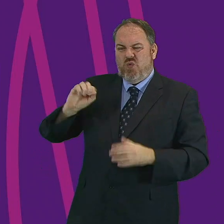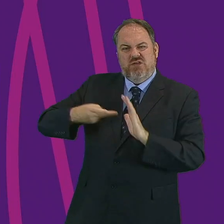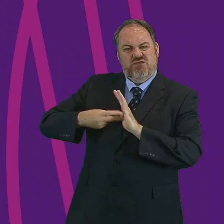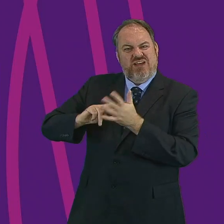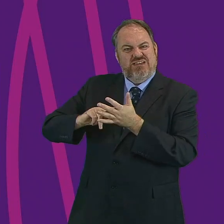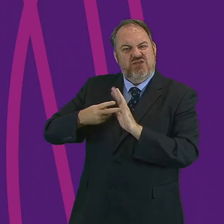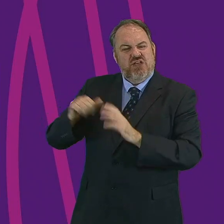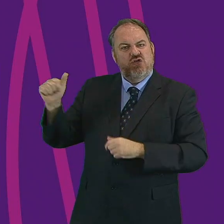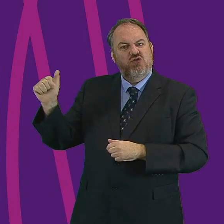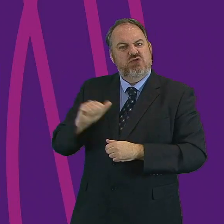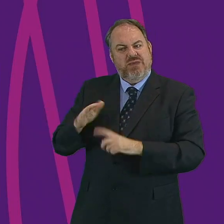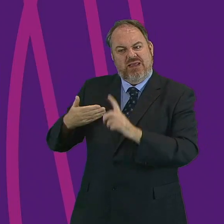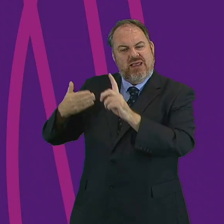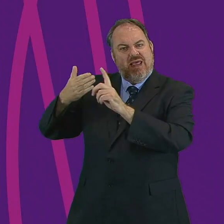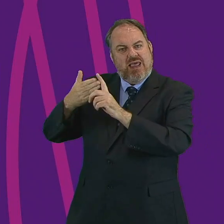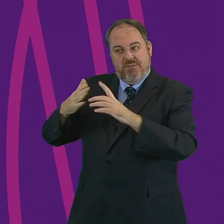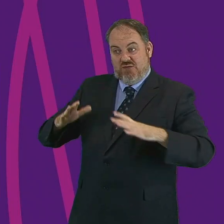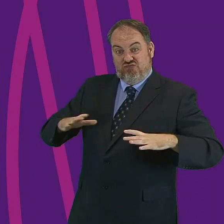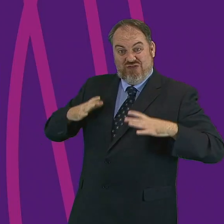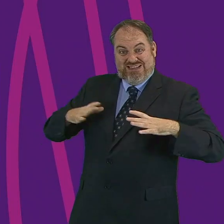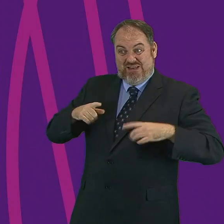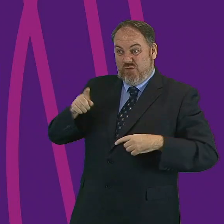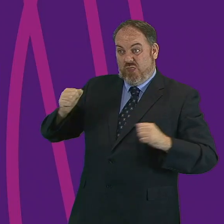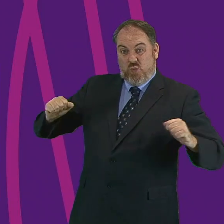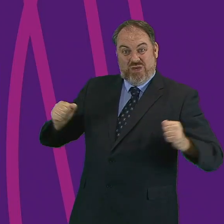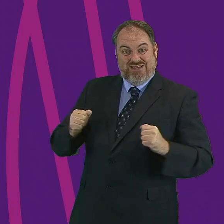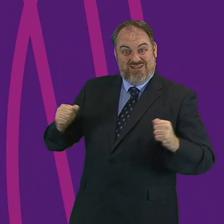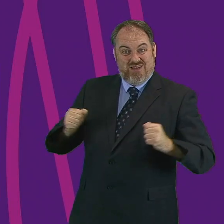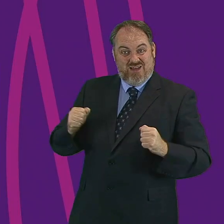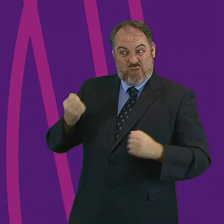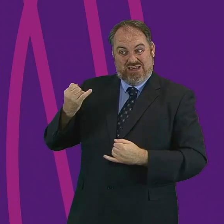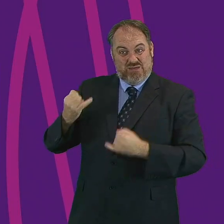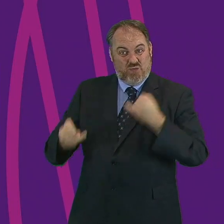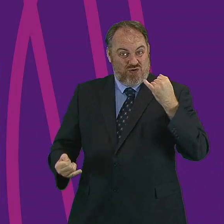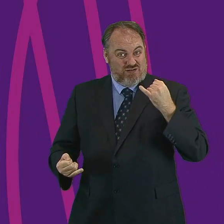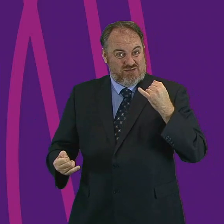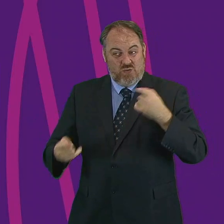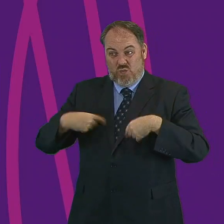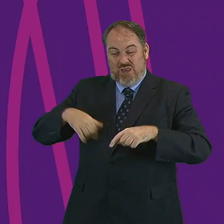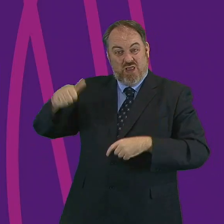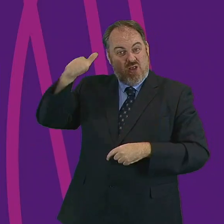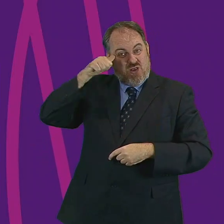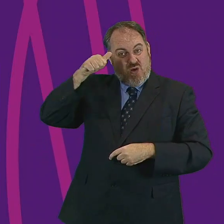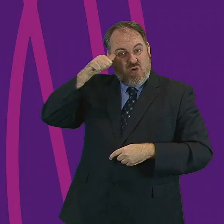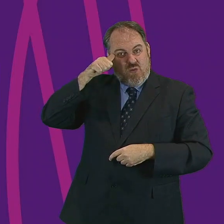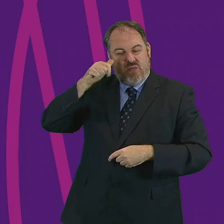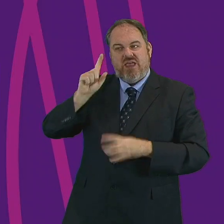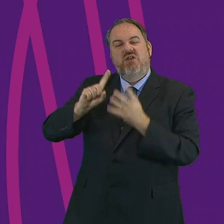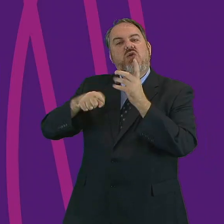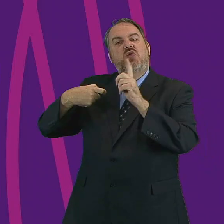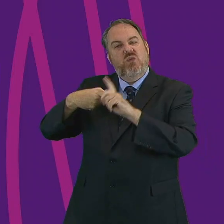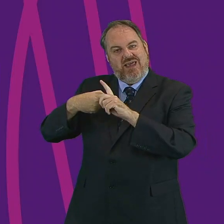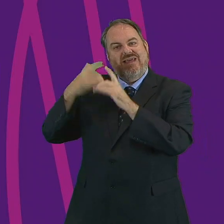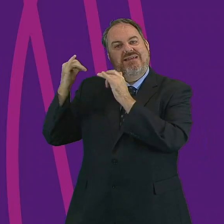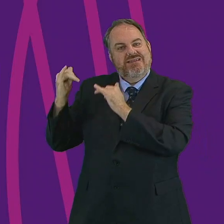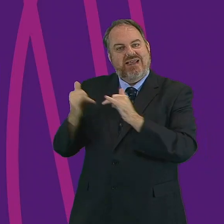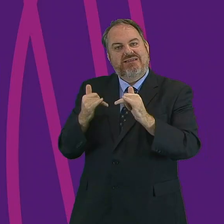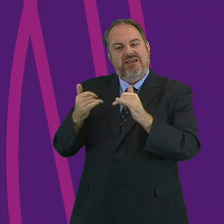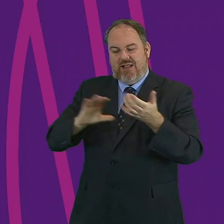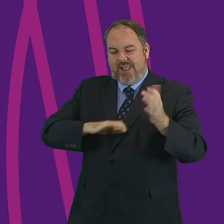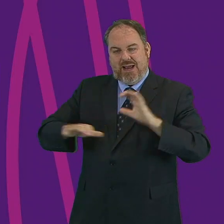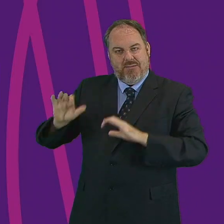about getting Scotland prepared for winter. We all understand that it relies on the UK testing infrastructure, and